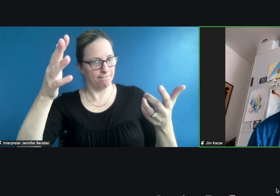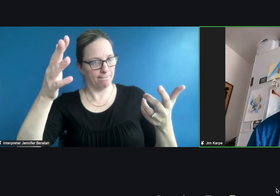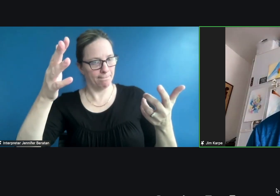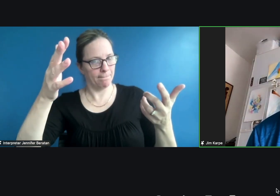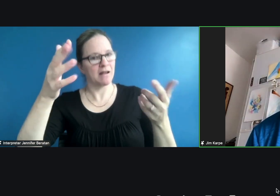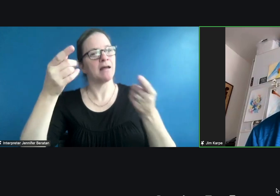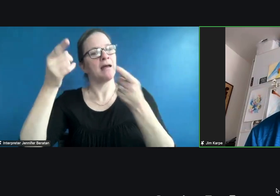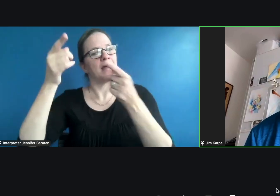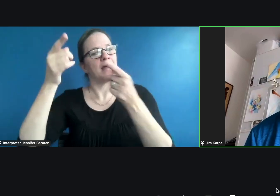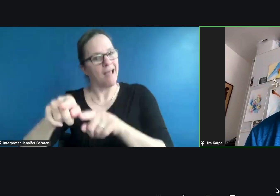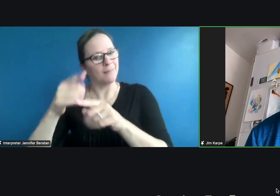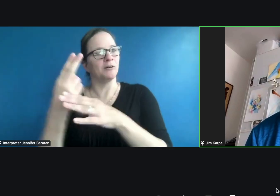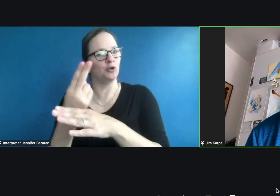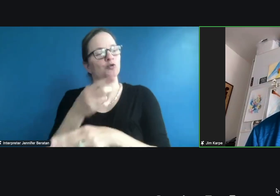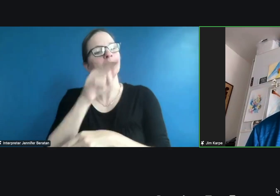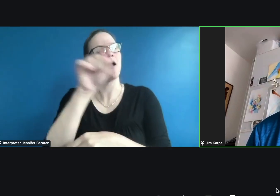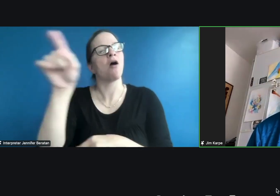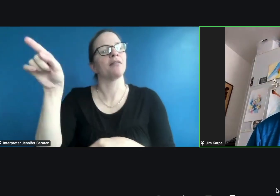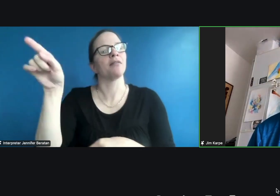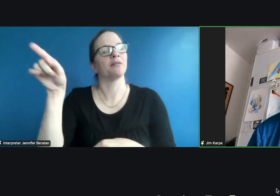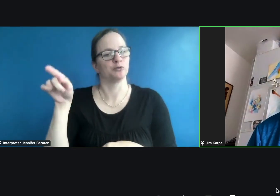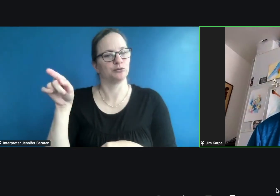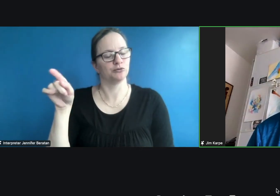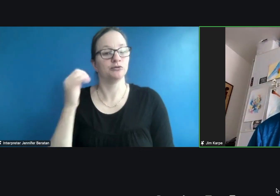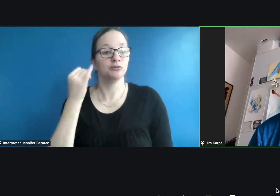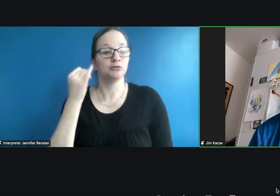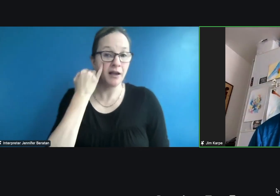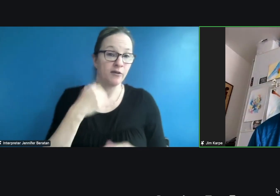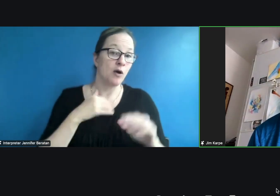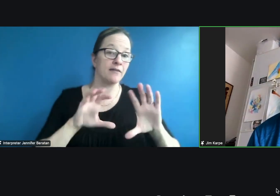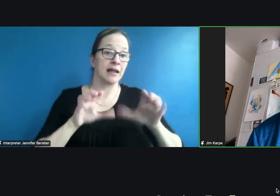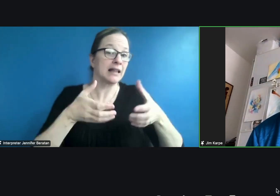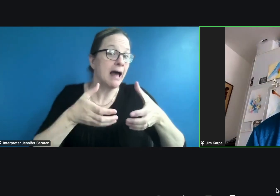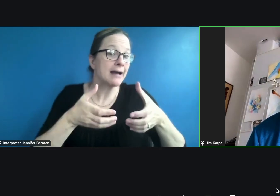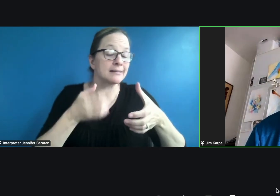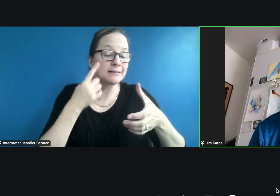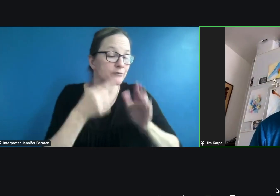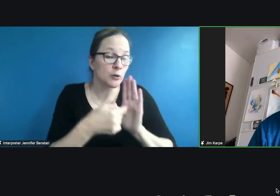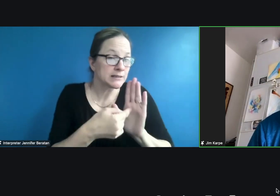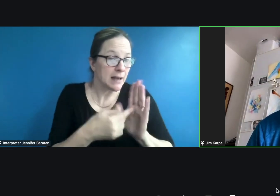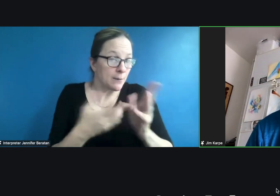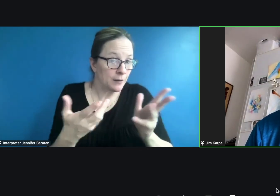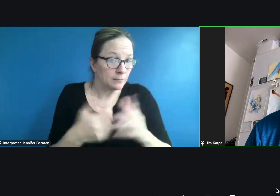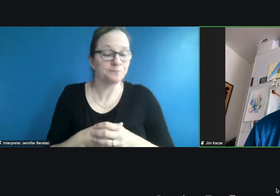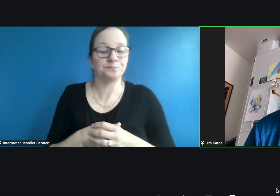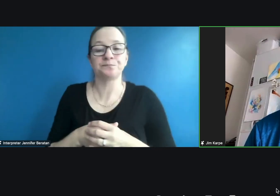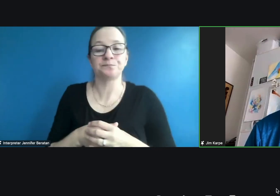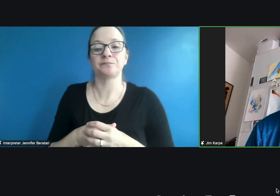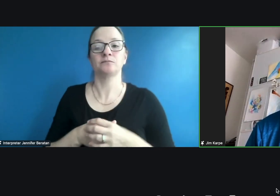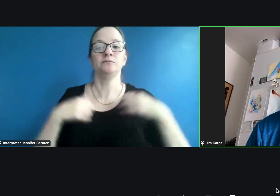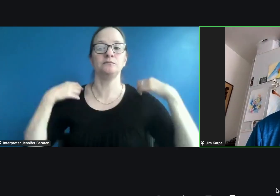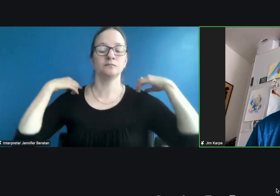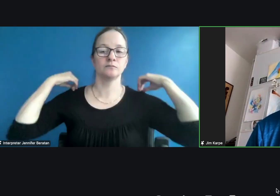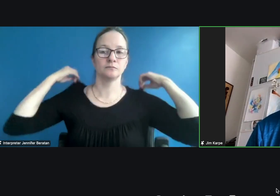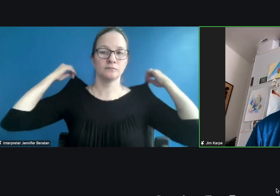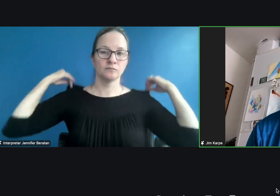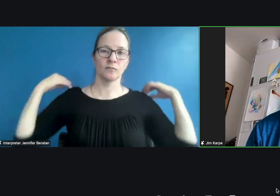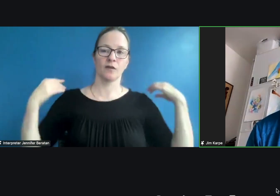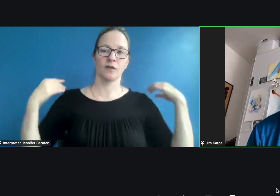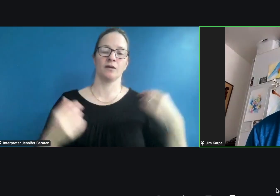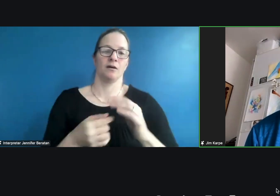come to be used by others. If you have a class, for example, that is